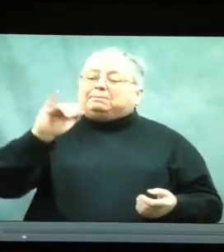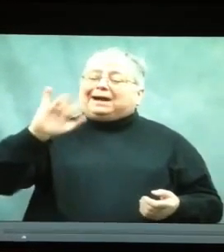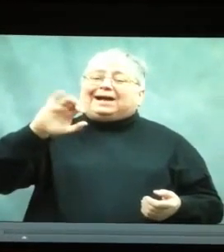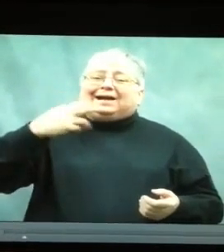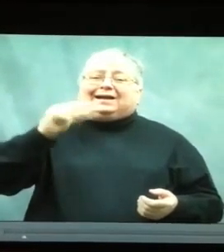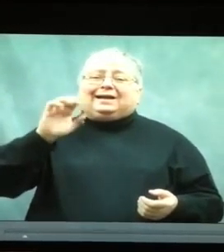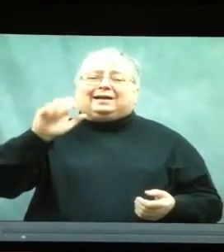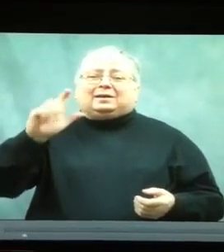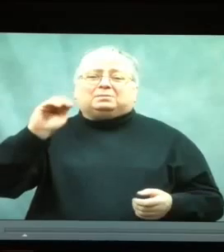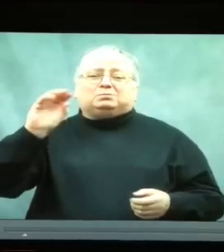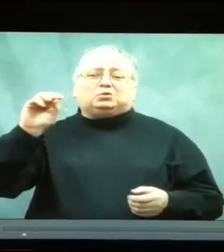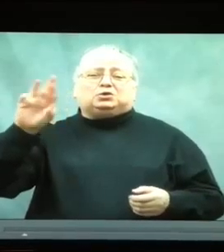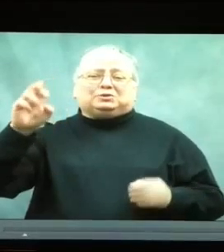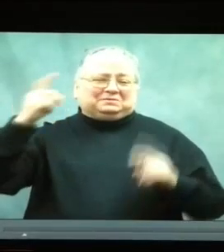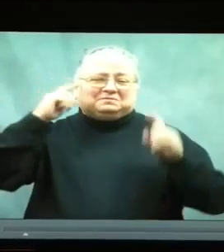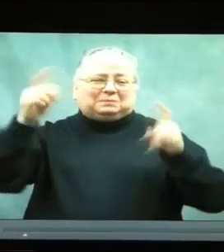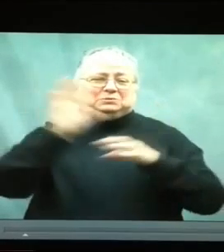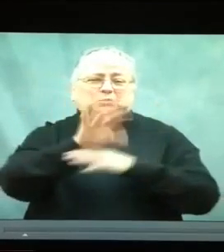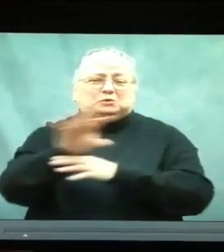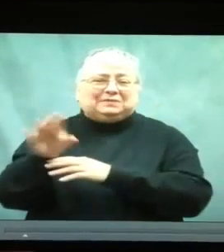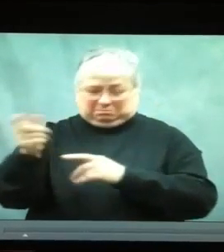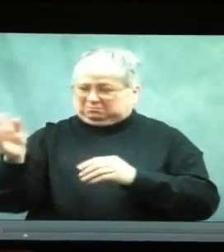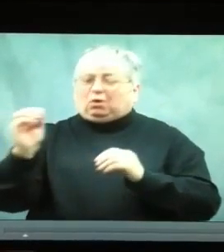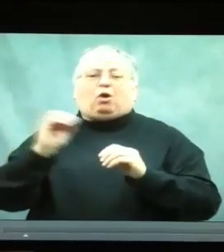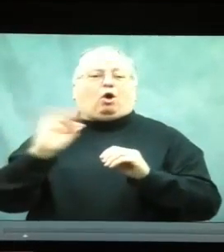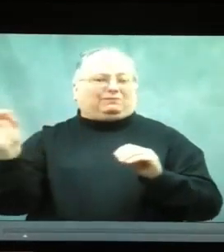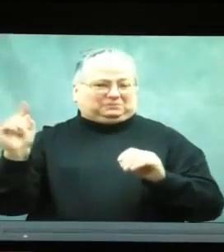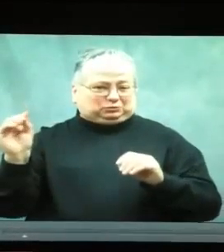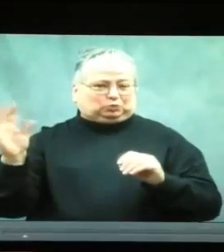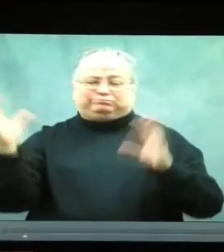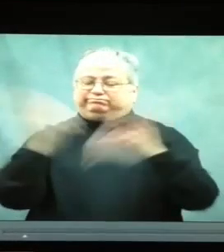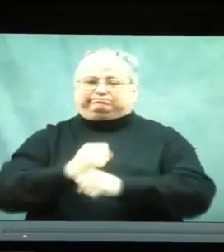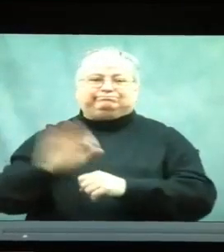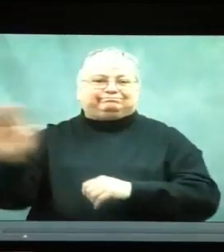there's all these websites that were being shut down.